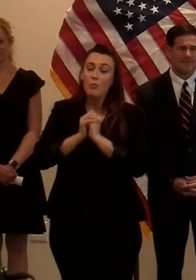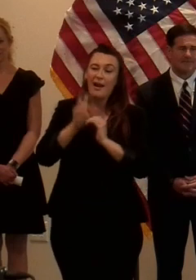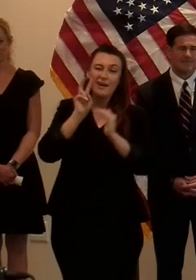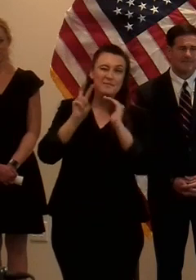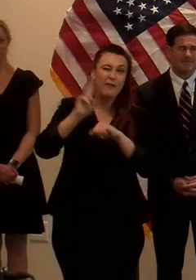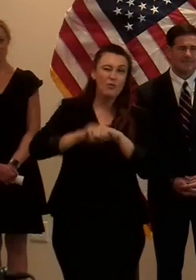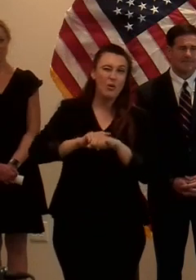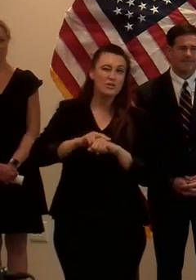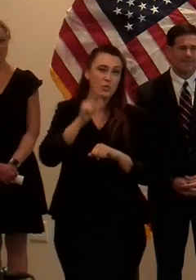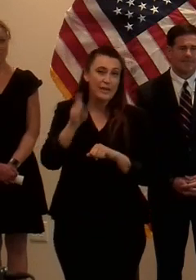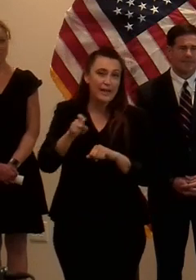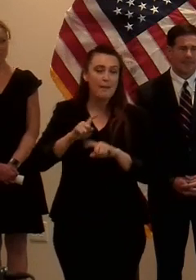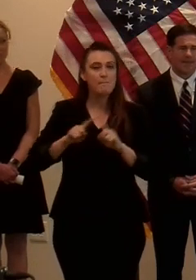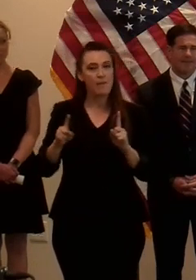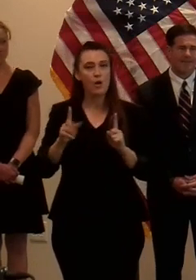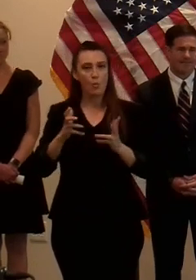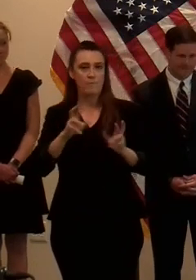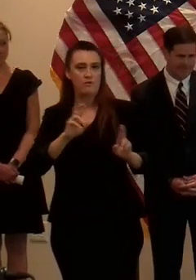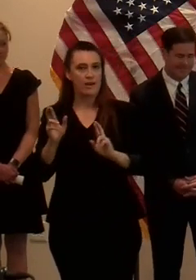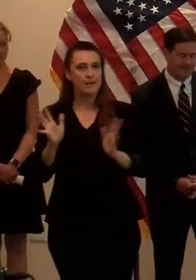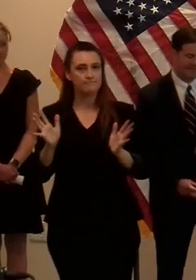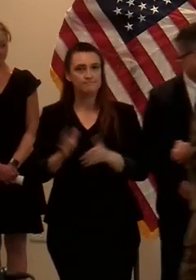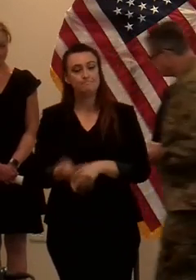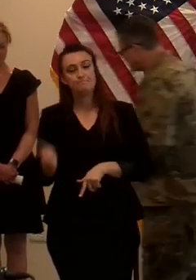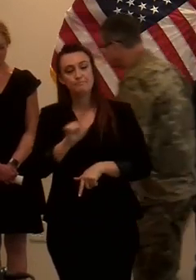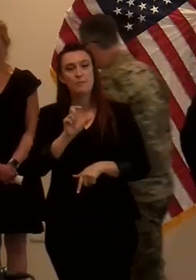scenario. And with that, Governor Ducey.